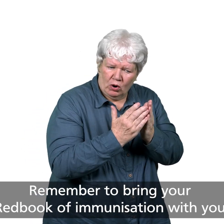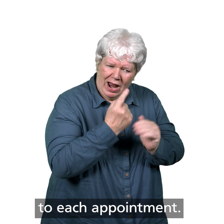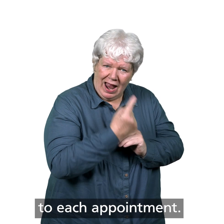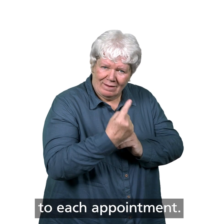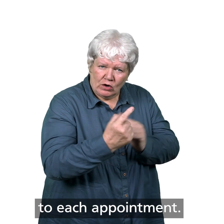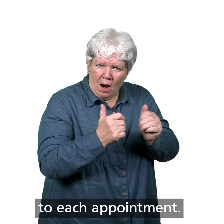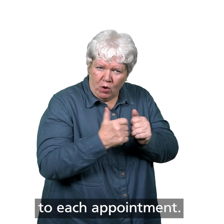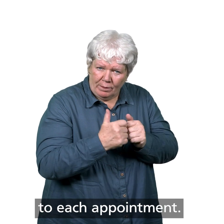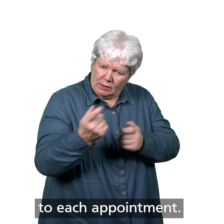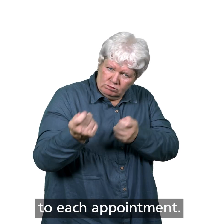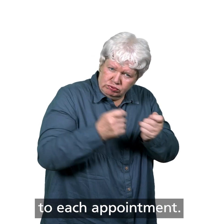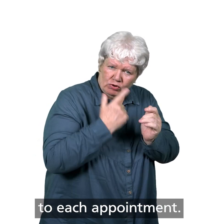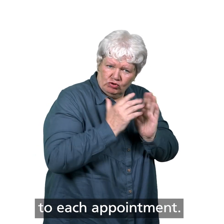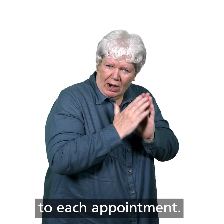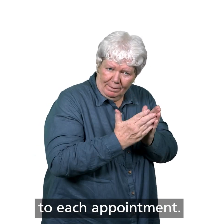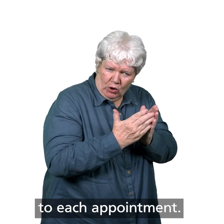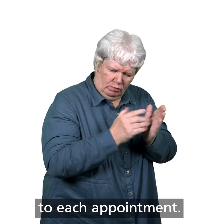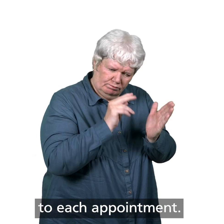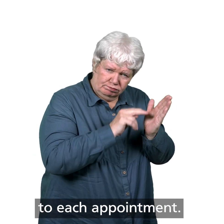to each appointment.